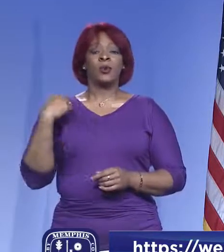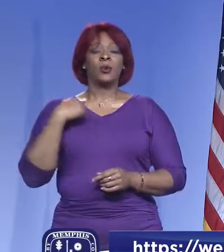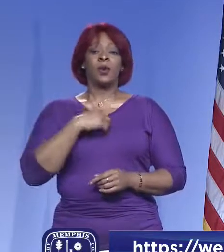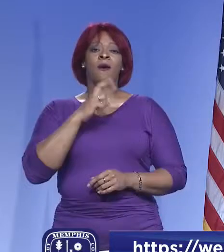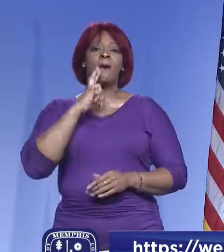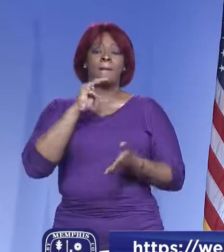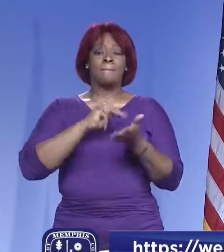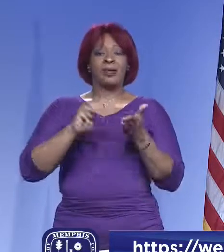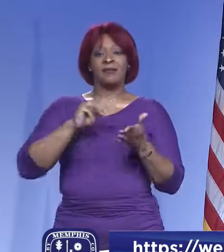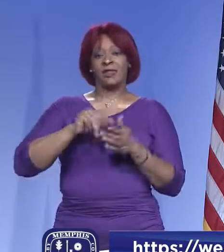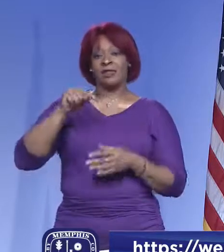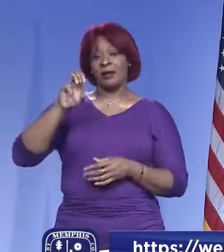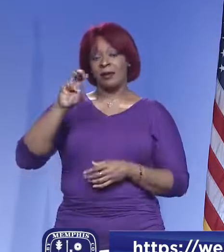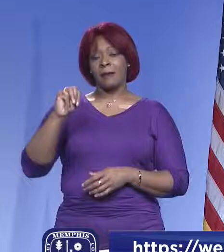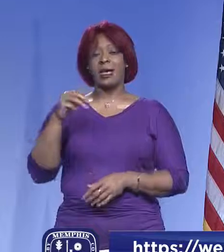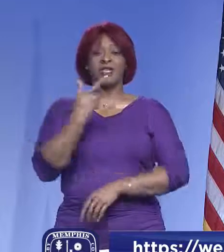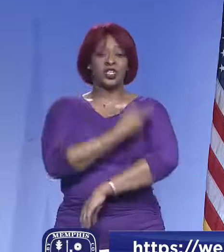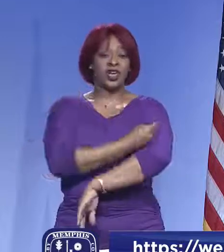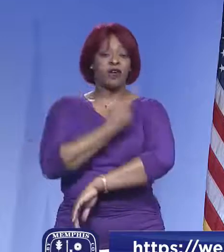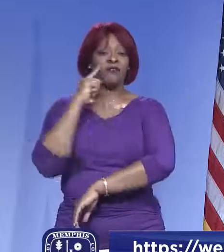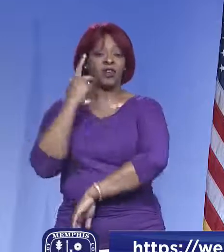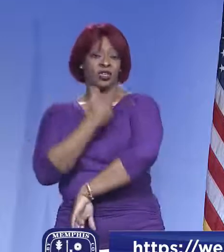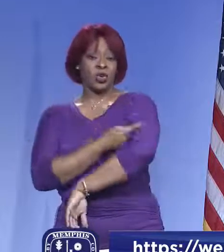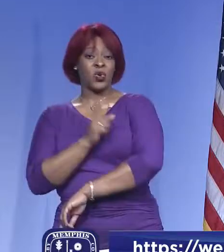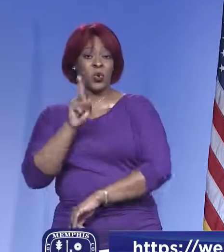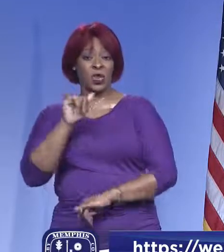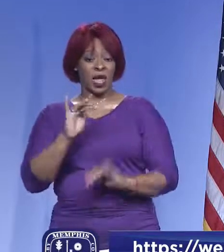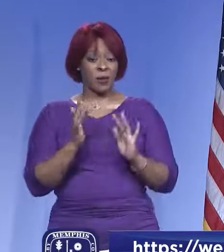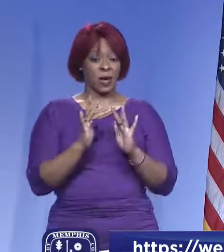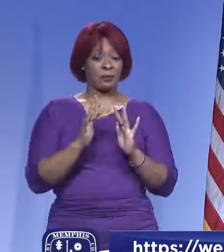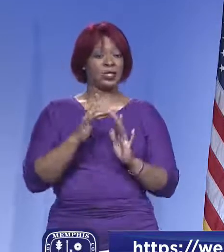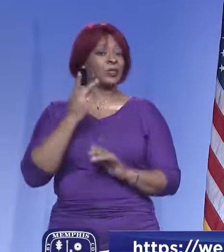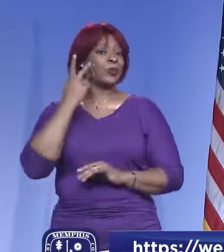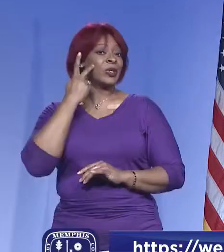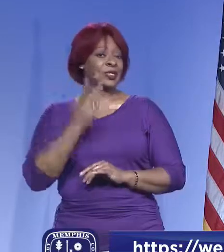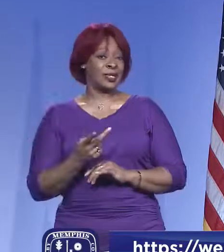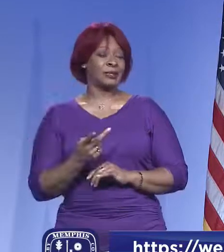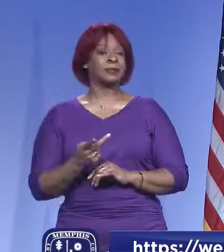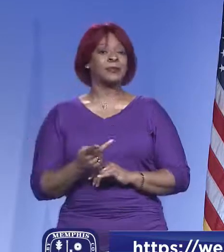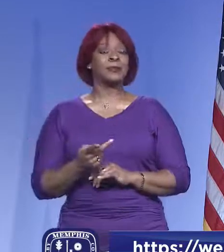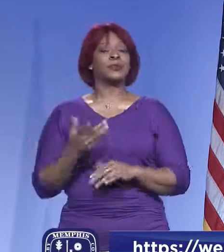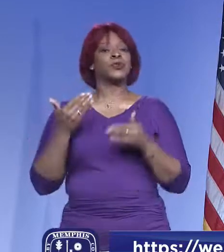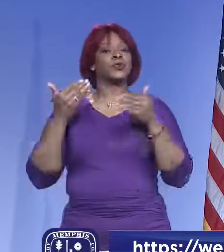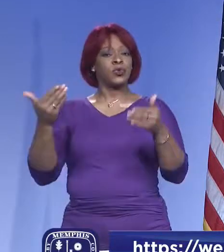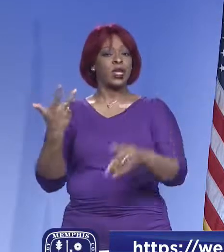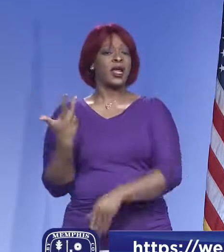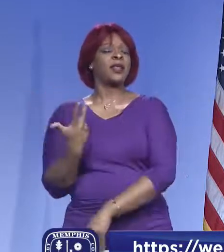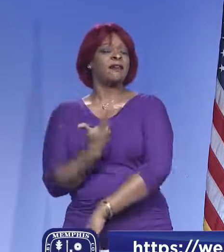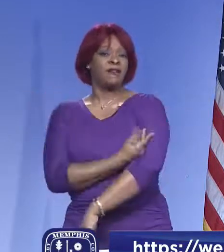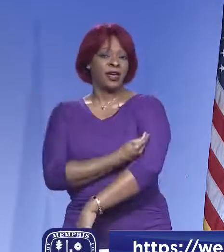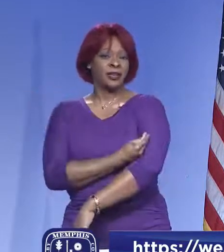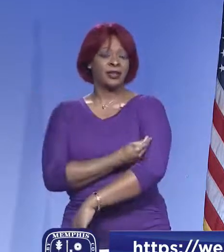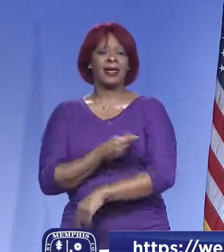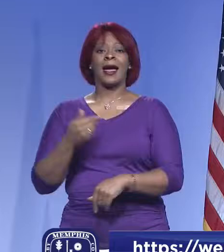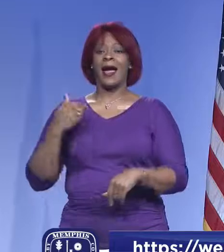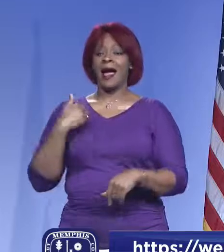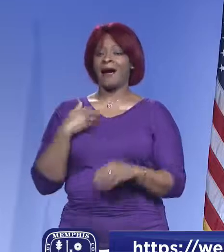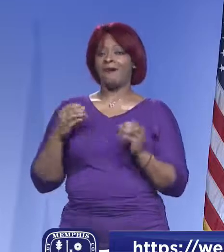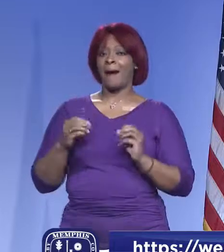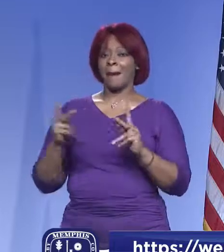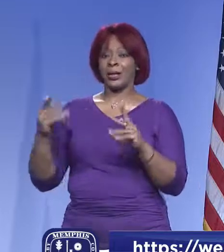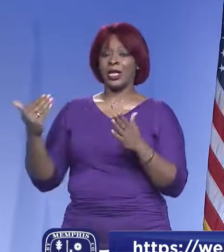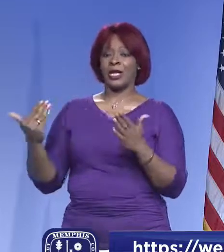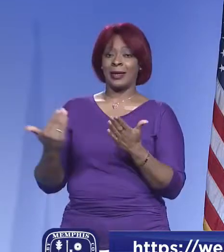shot for shot. If you'll go onto that website, you'll see that if you get vaccinated, you have a shot to win a new